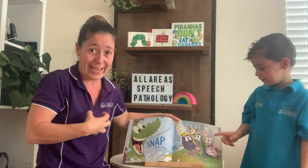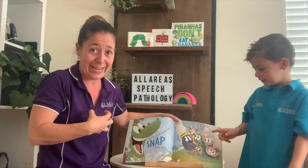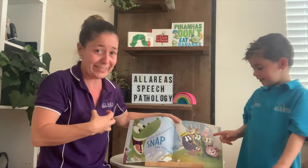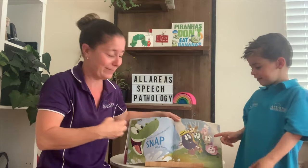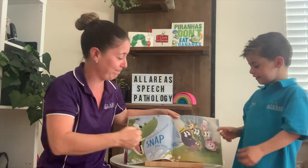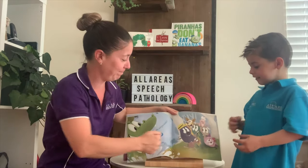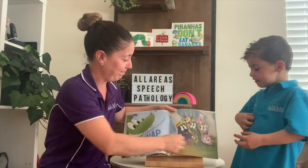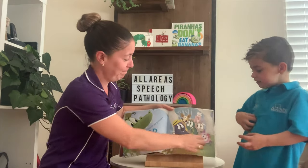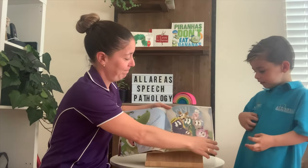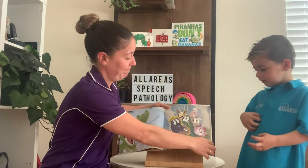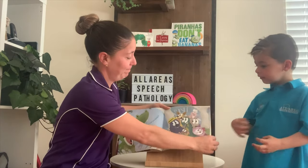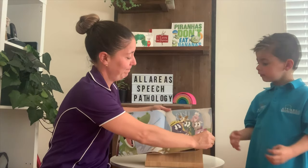scared.